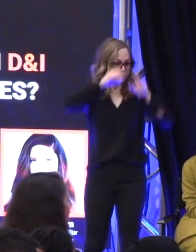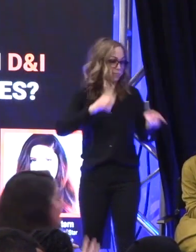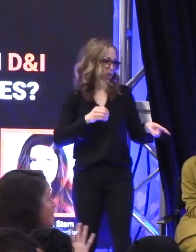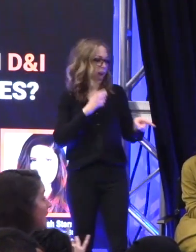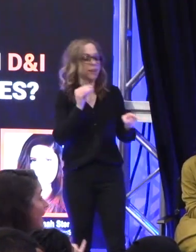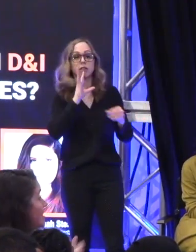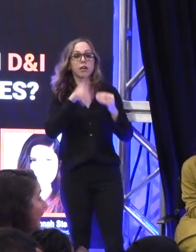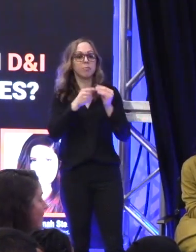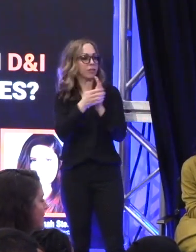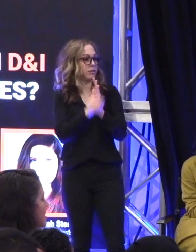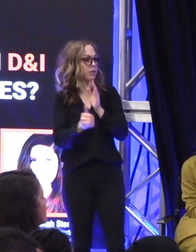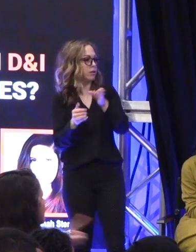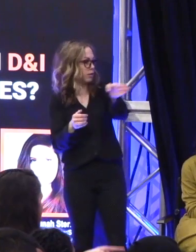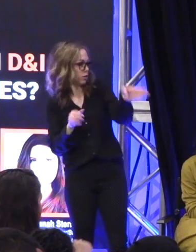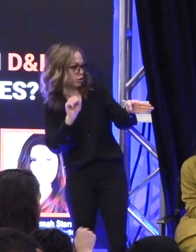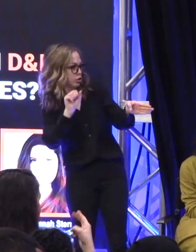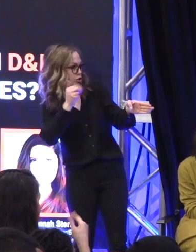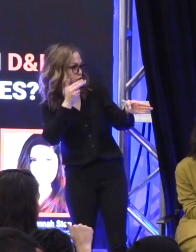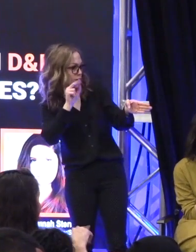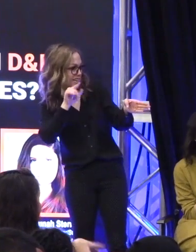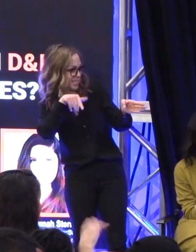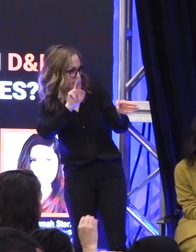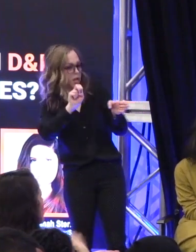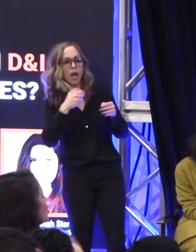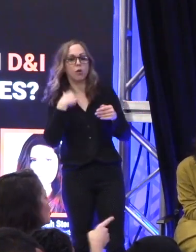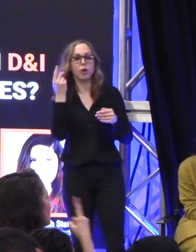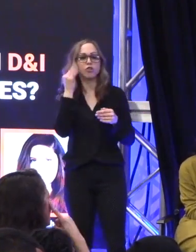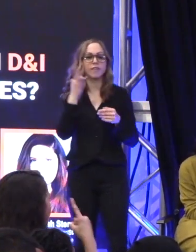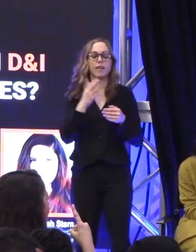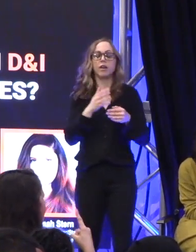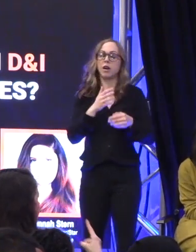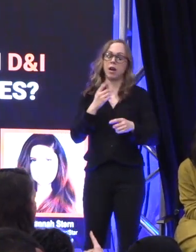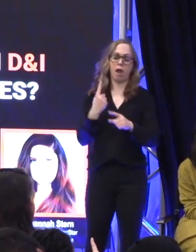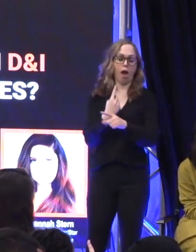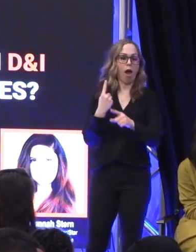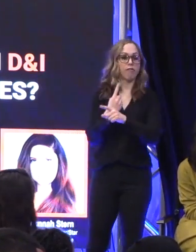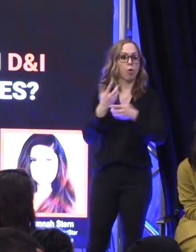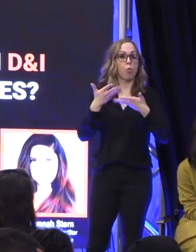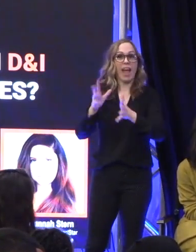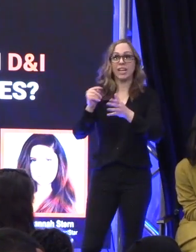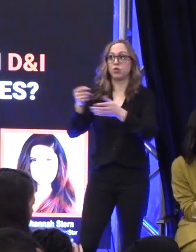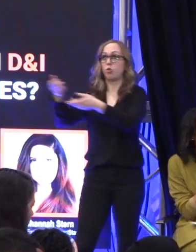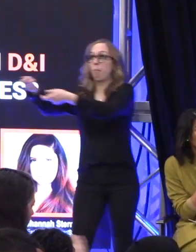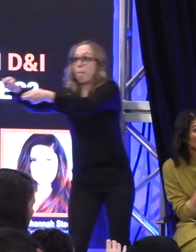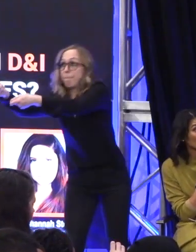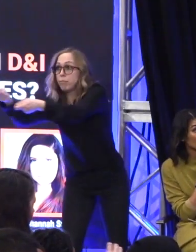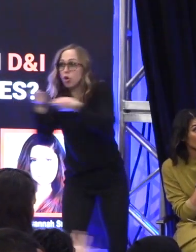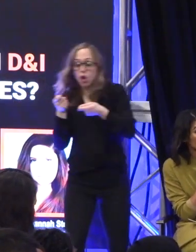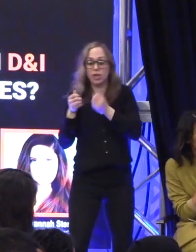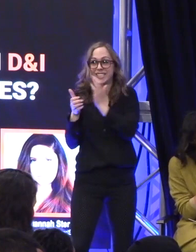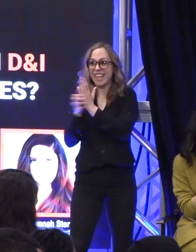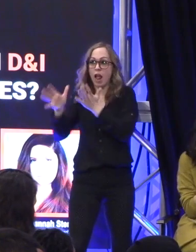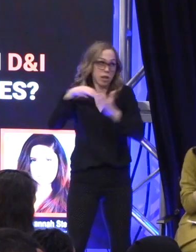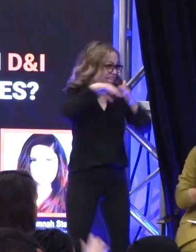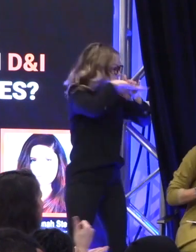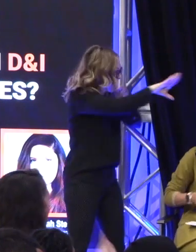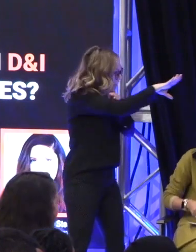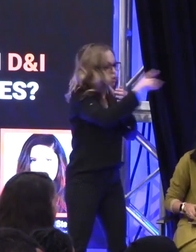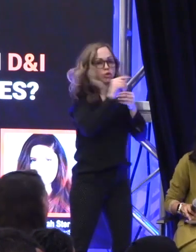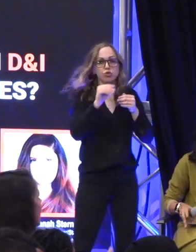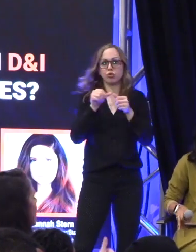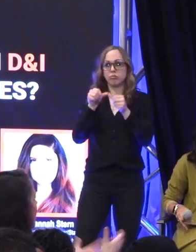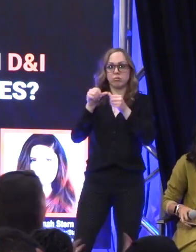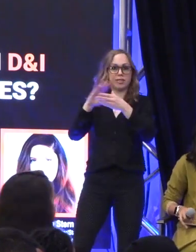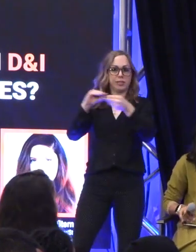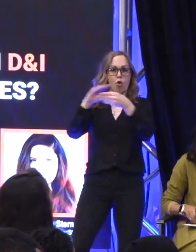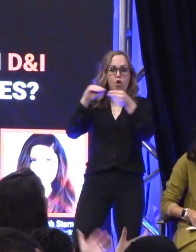of talent, Shanique, do you think there's an adequate pipeline for talent to help fuel this more inclusive storytelling?